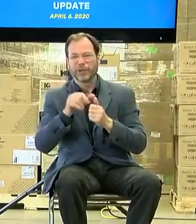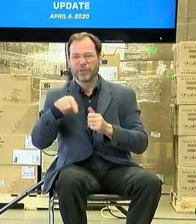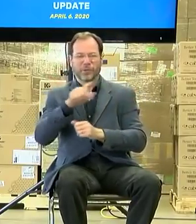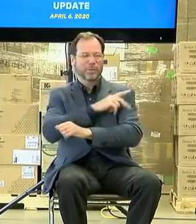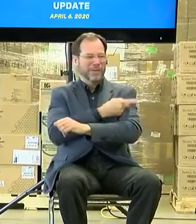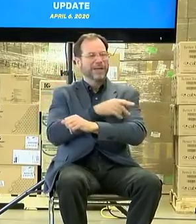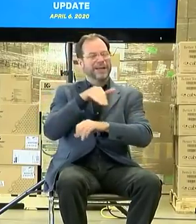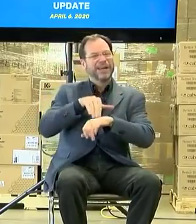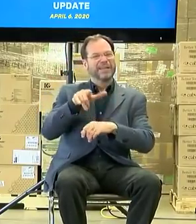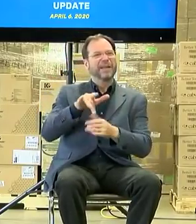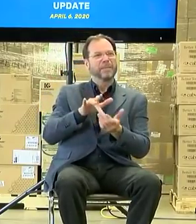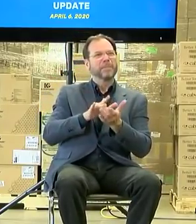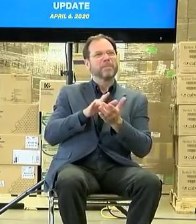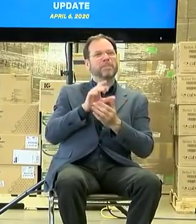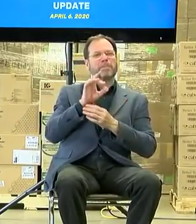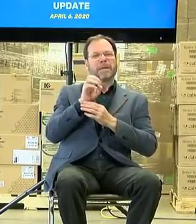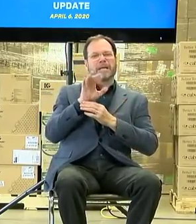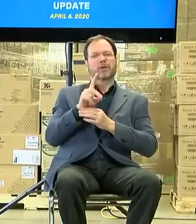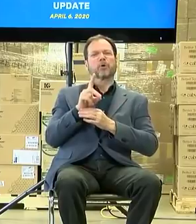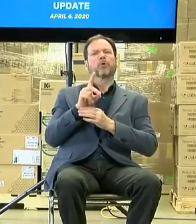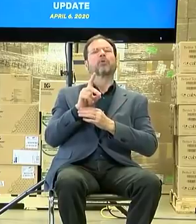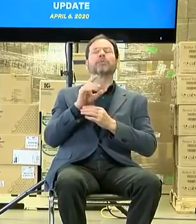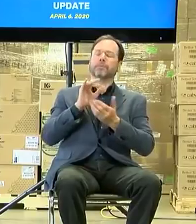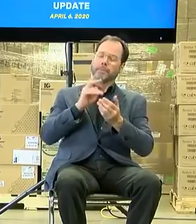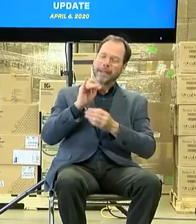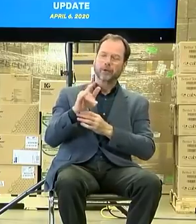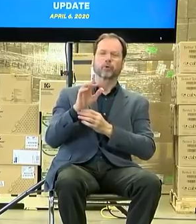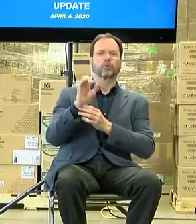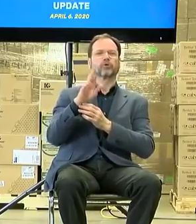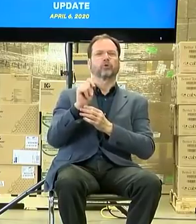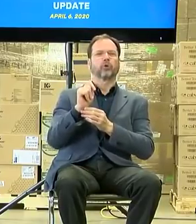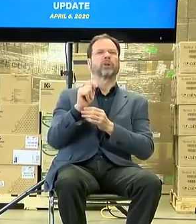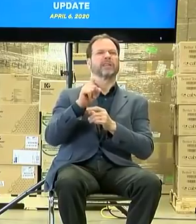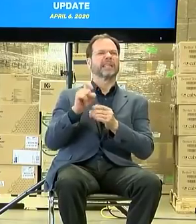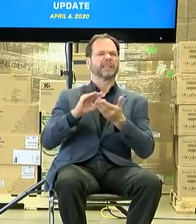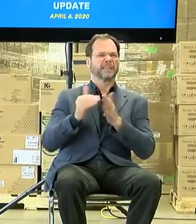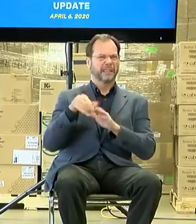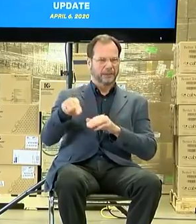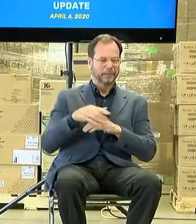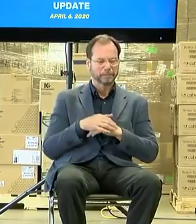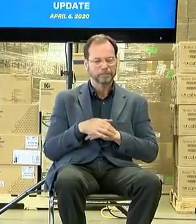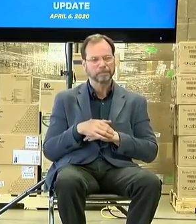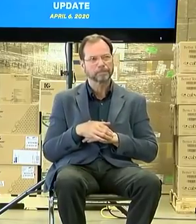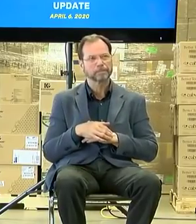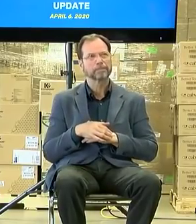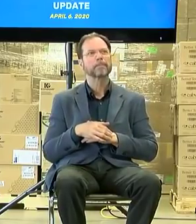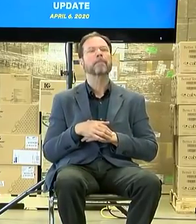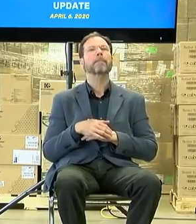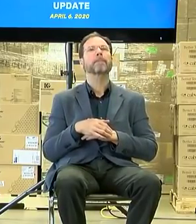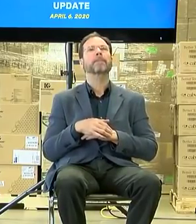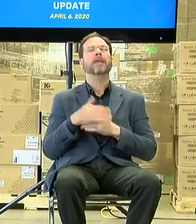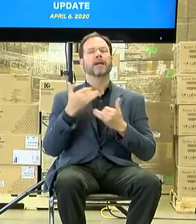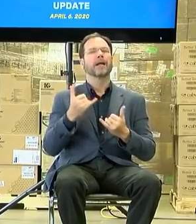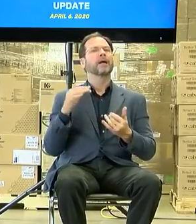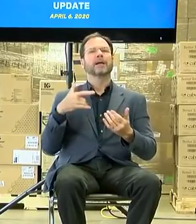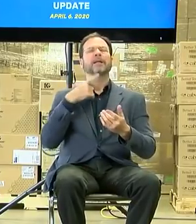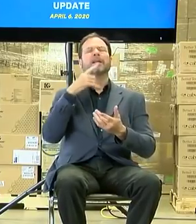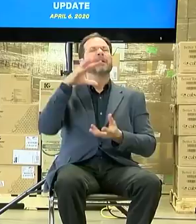the medical resort Texas City. Some update with regard to numbers here in